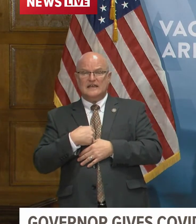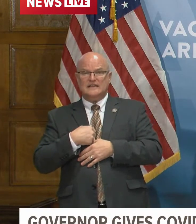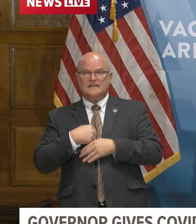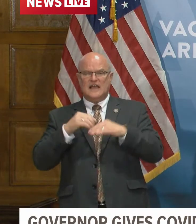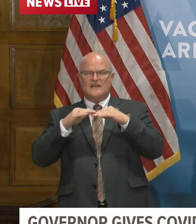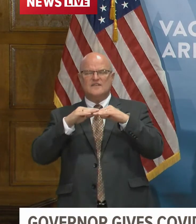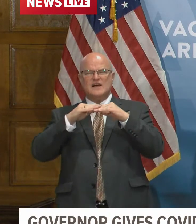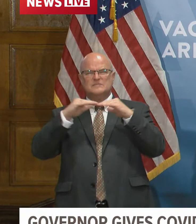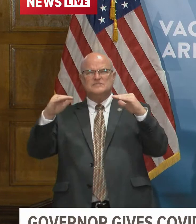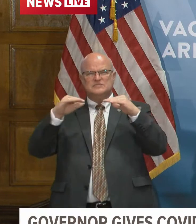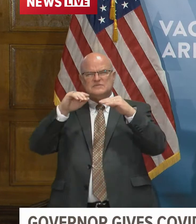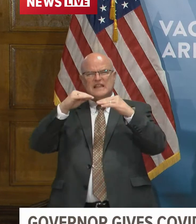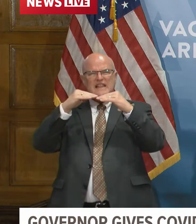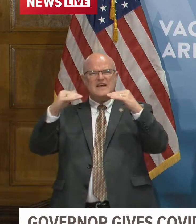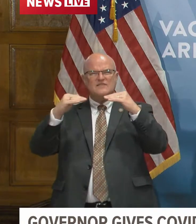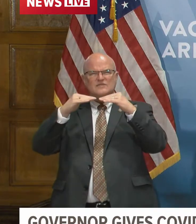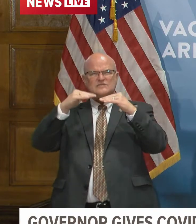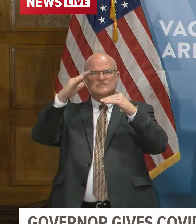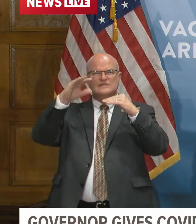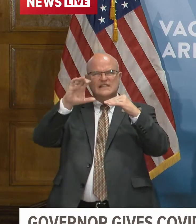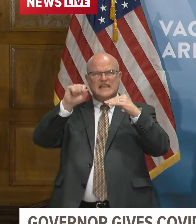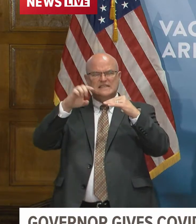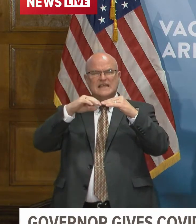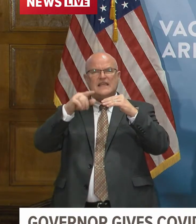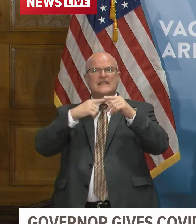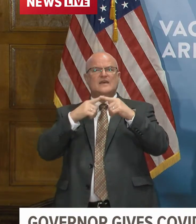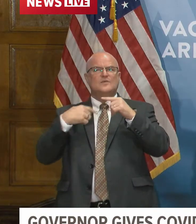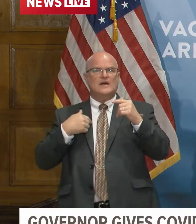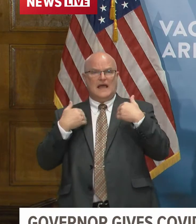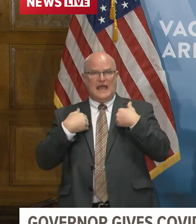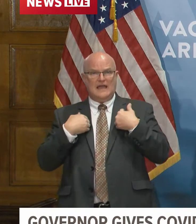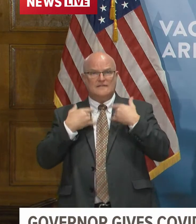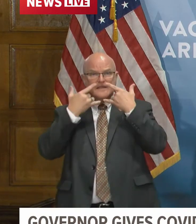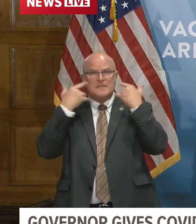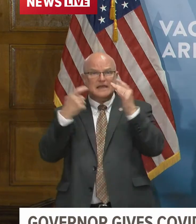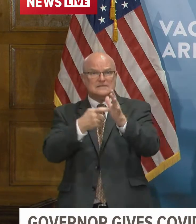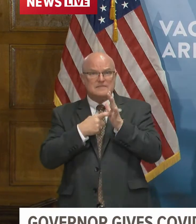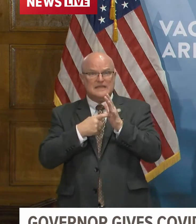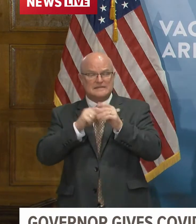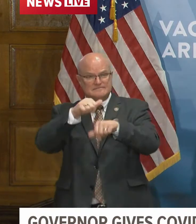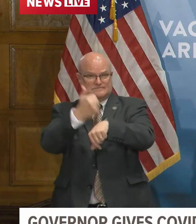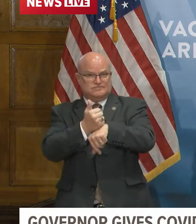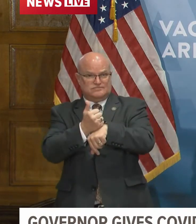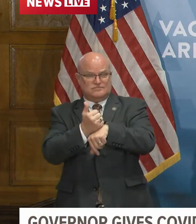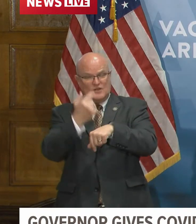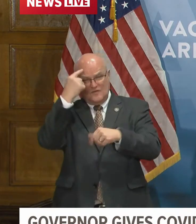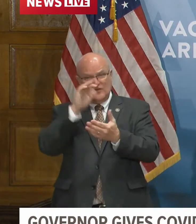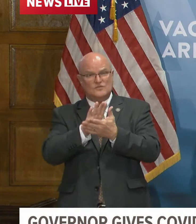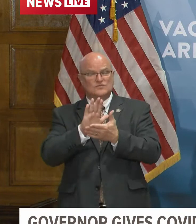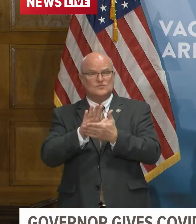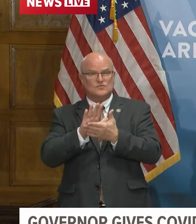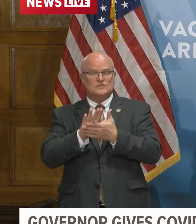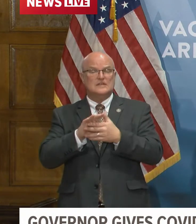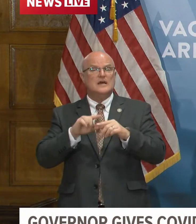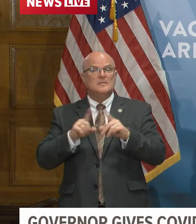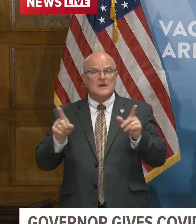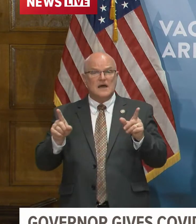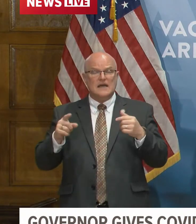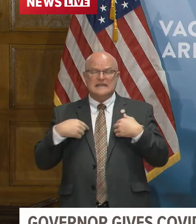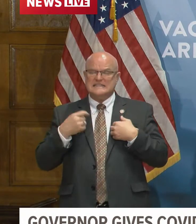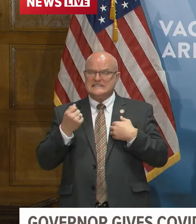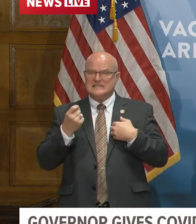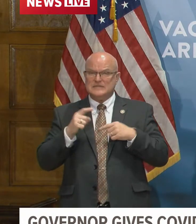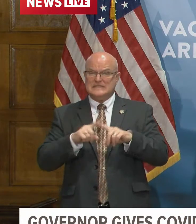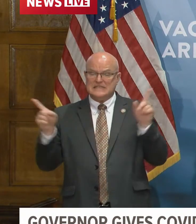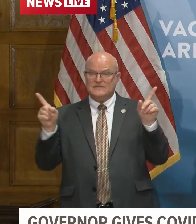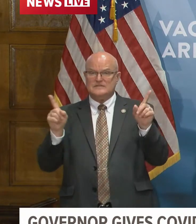go above this particular level in cases, then we're going to have the mask mandate reinstated for the schools. But there is a little bit